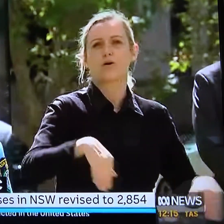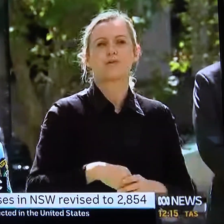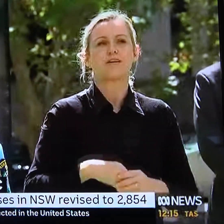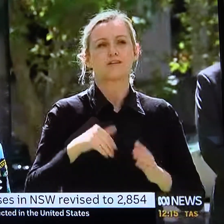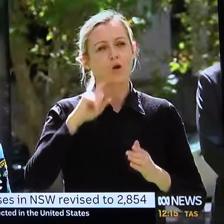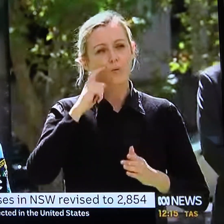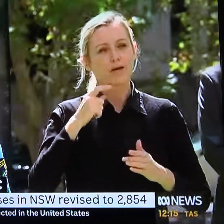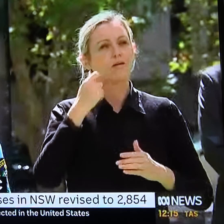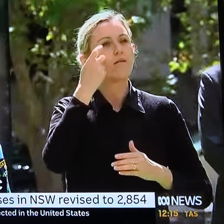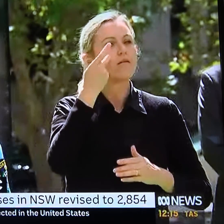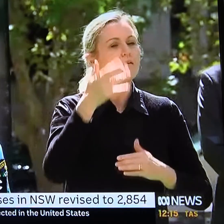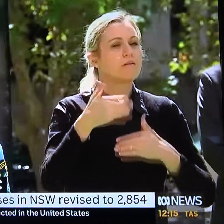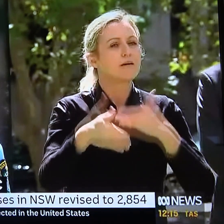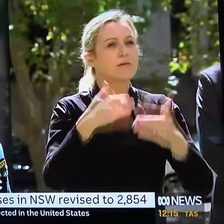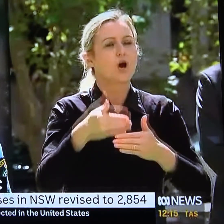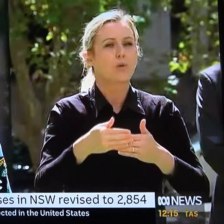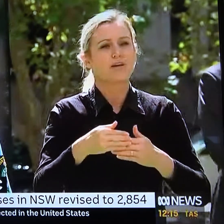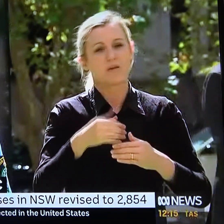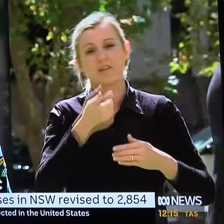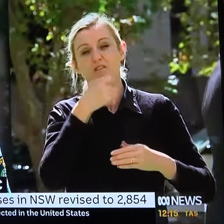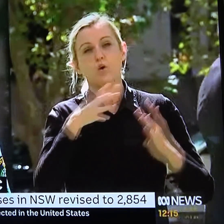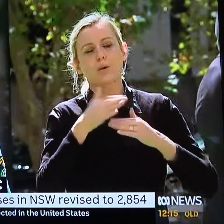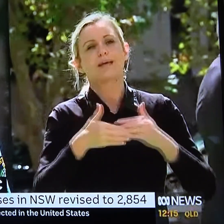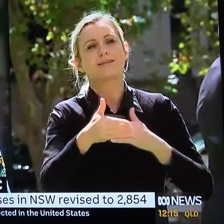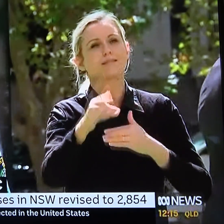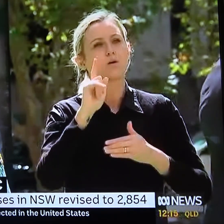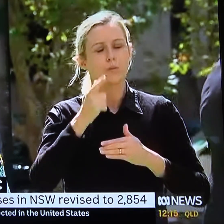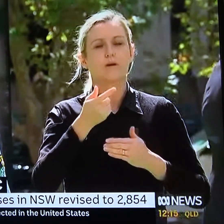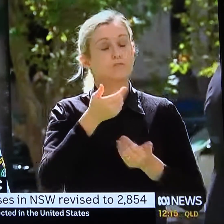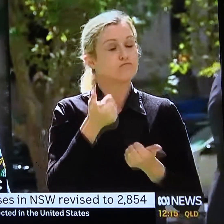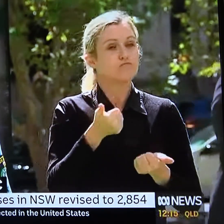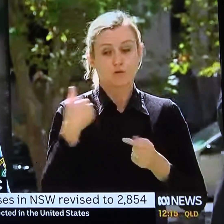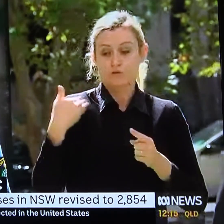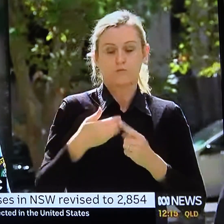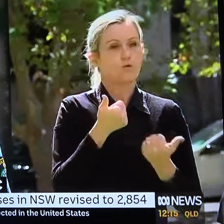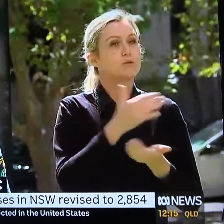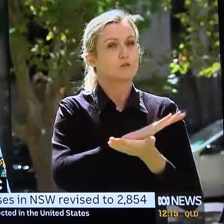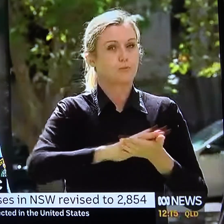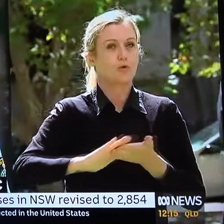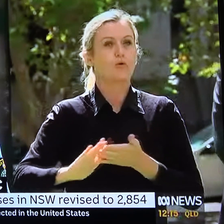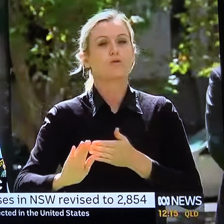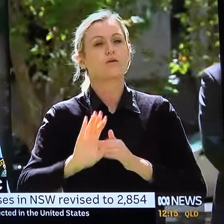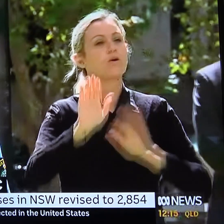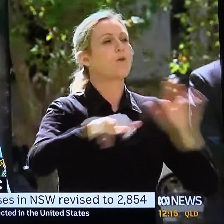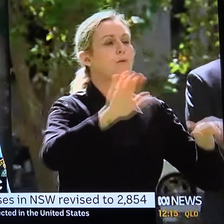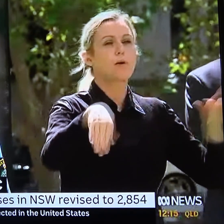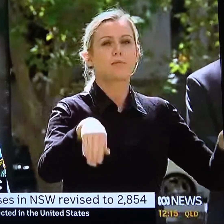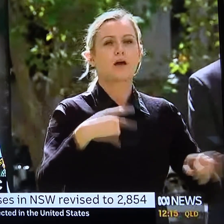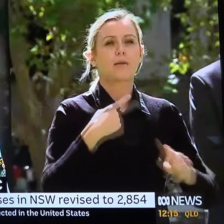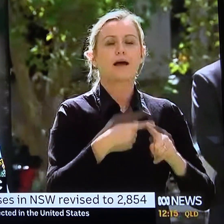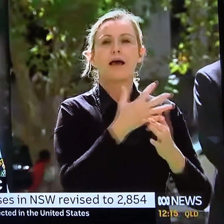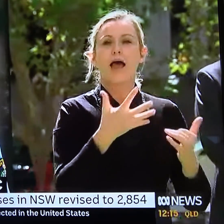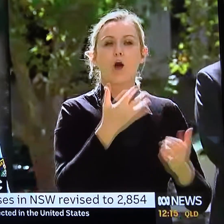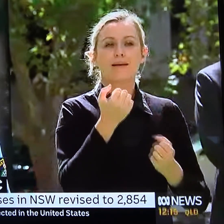that the number of vehicles on the roads at the moment is low, and we want to thank the public for adhering to the messages